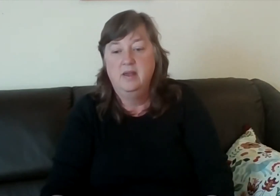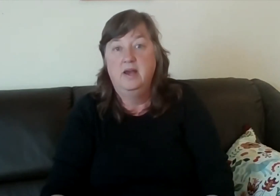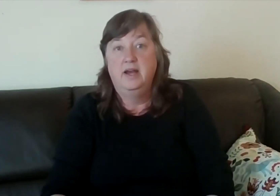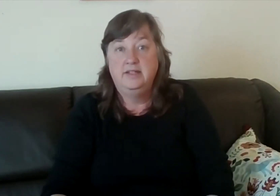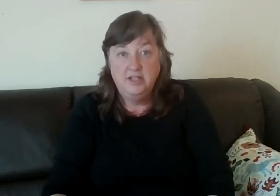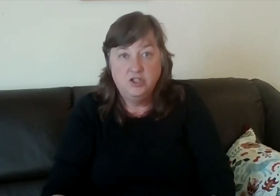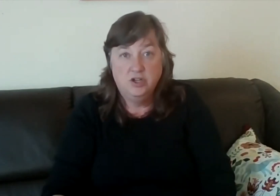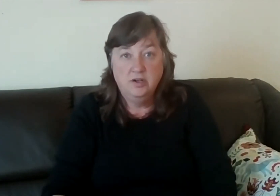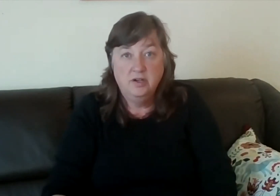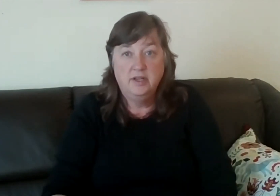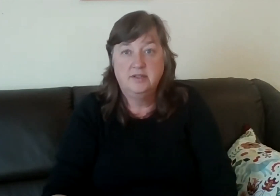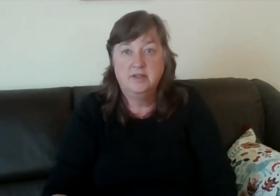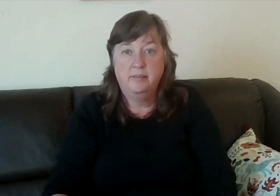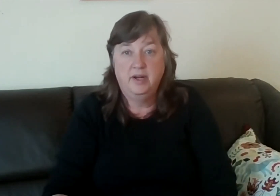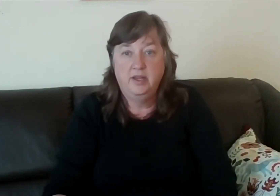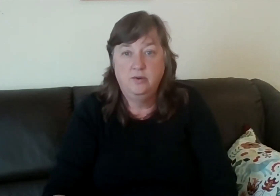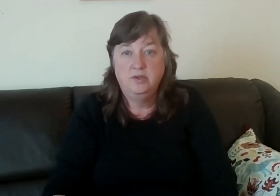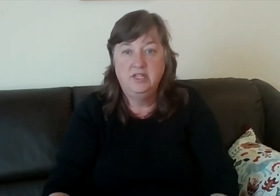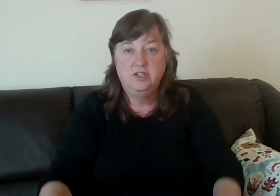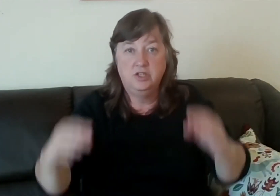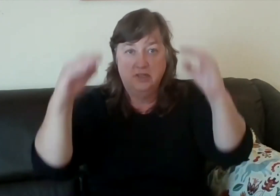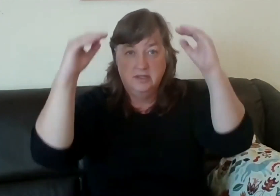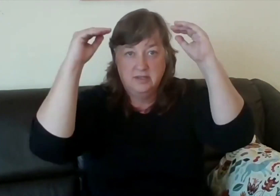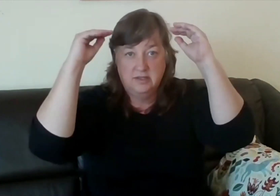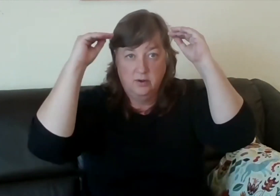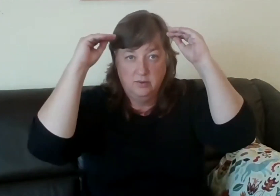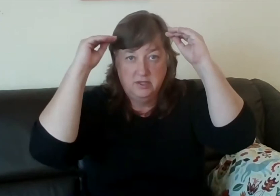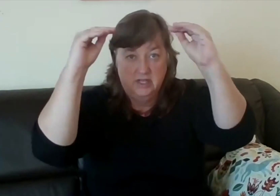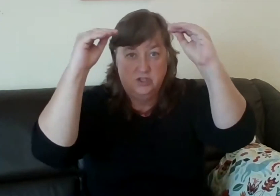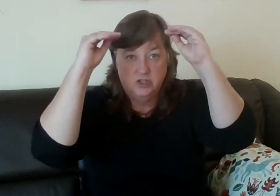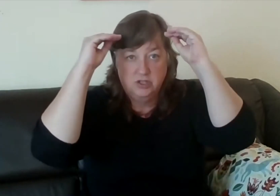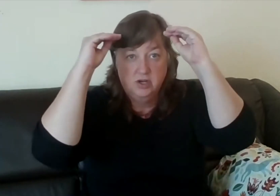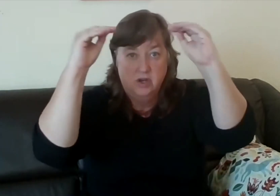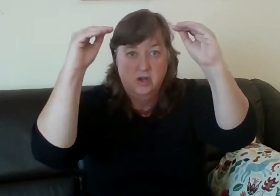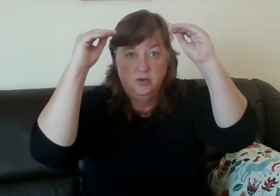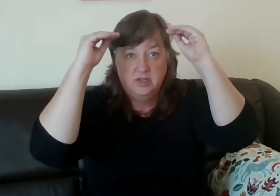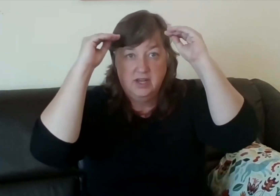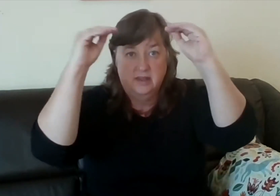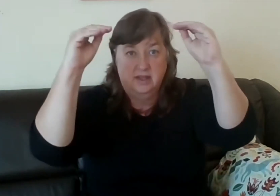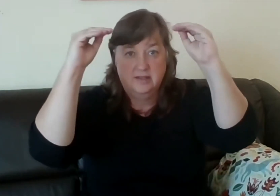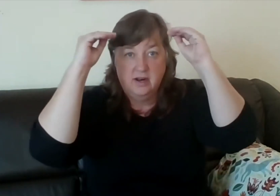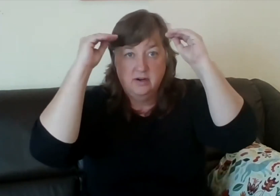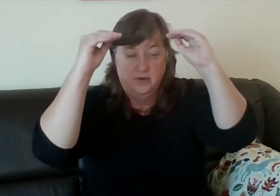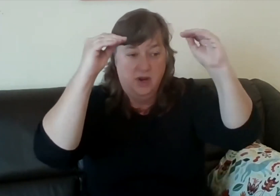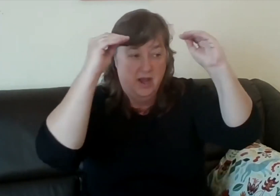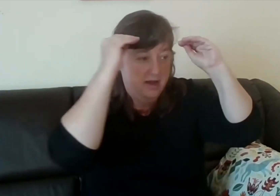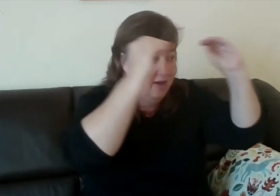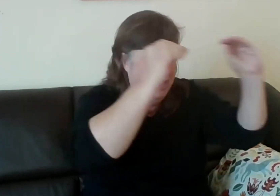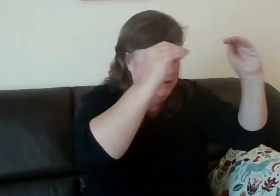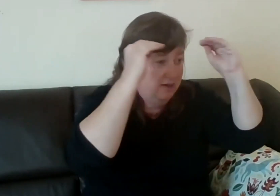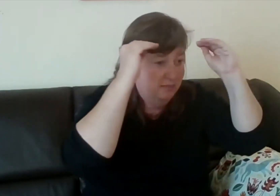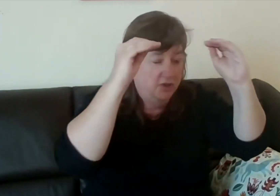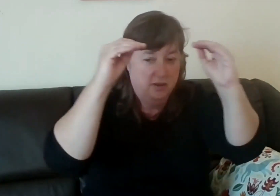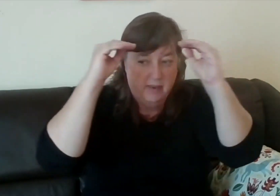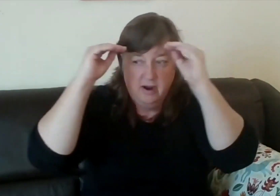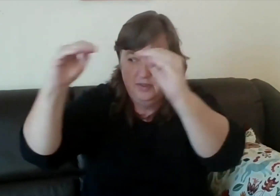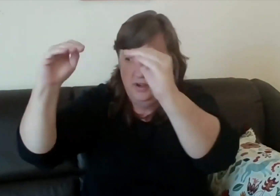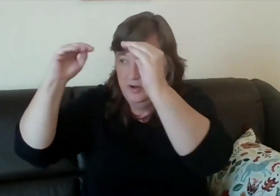A teacher is somebody who teaches, so teach. You take things out of your head and put them out there into